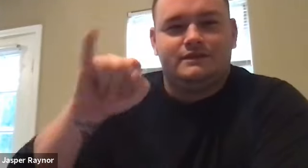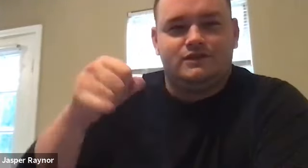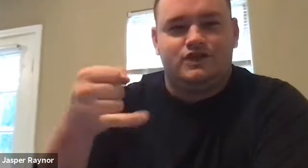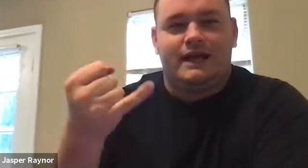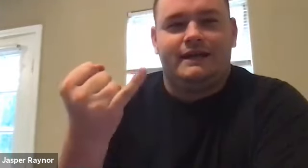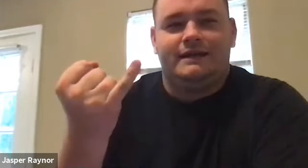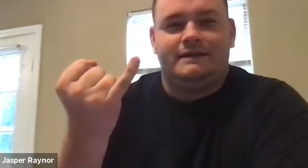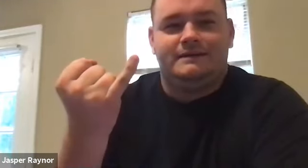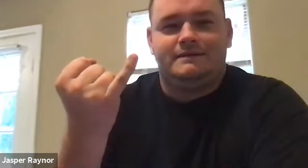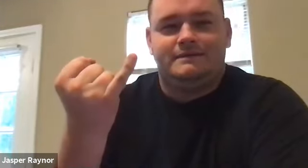J,